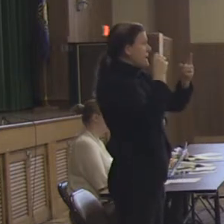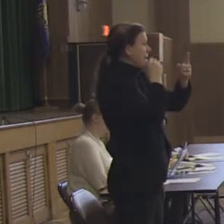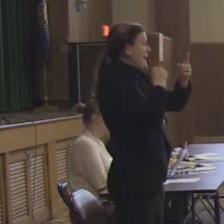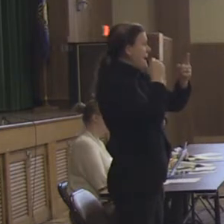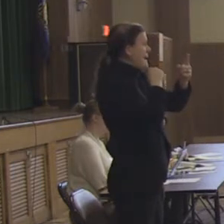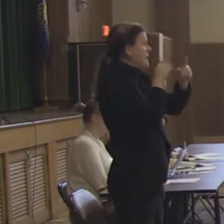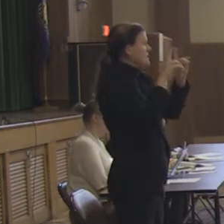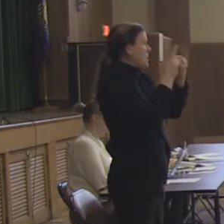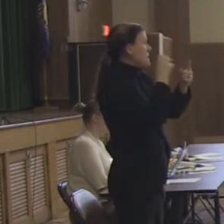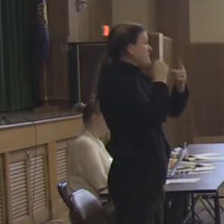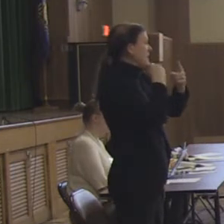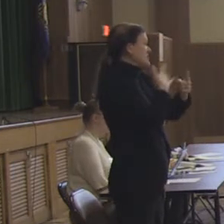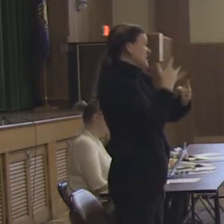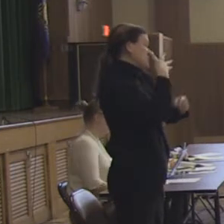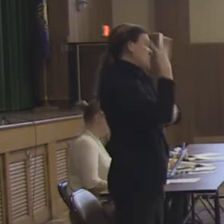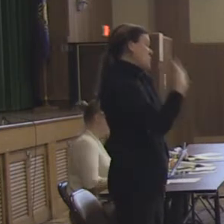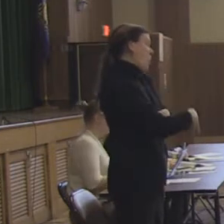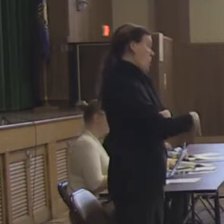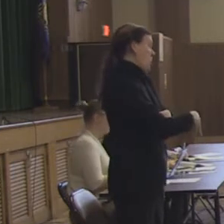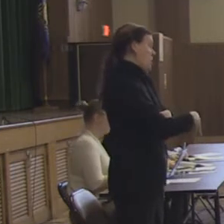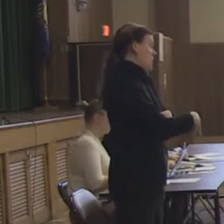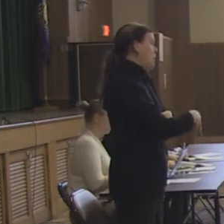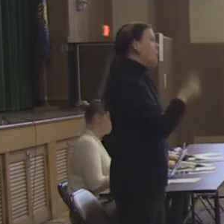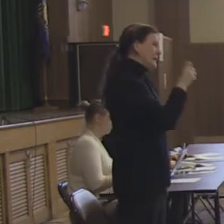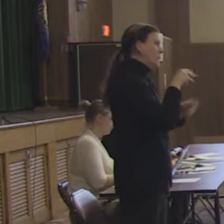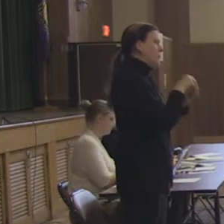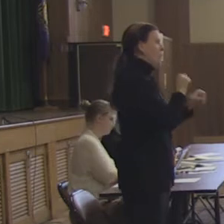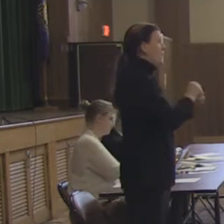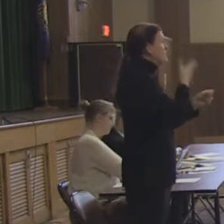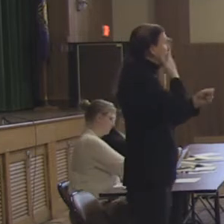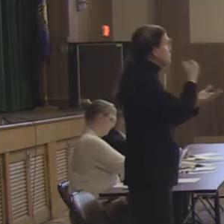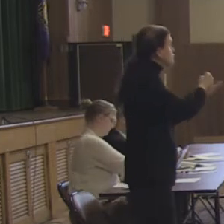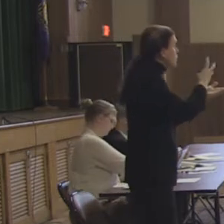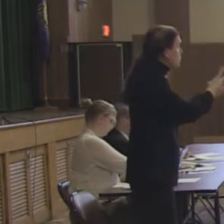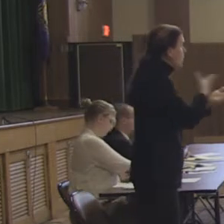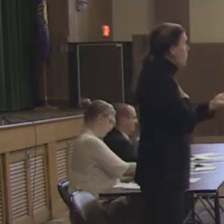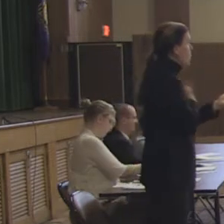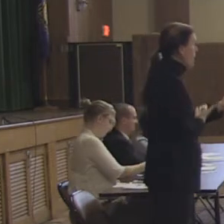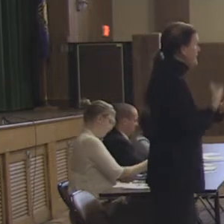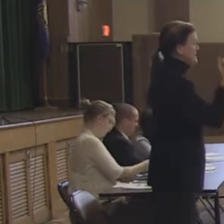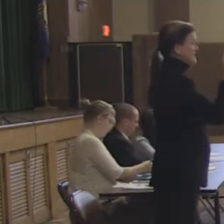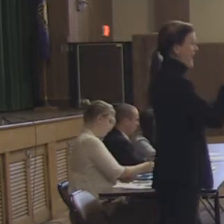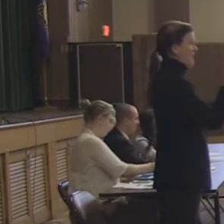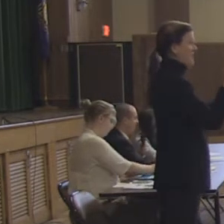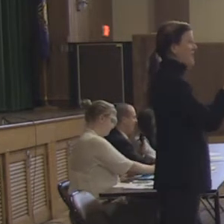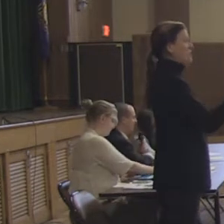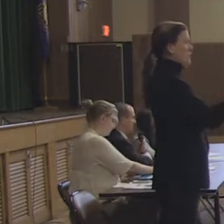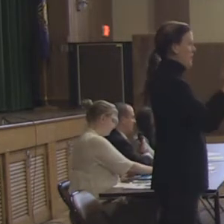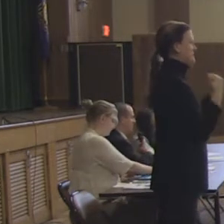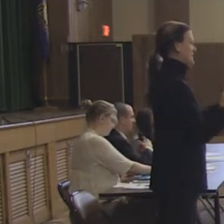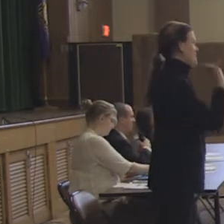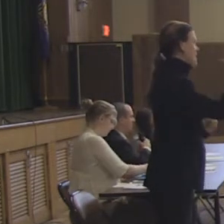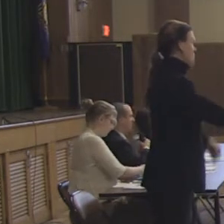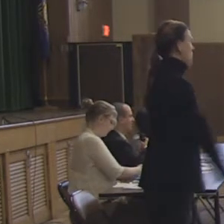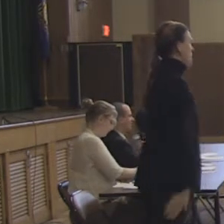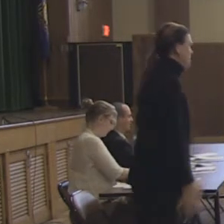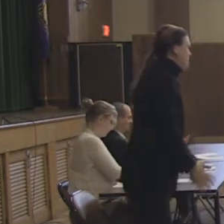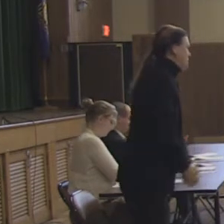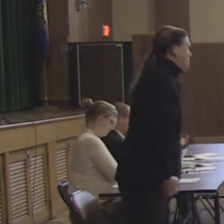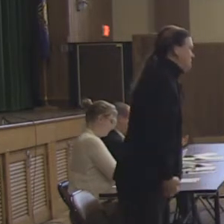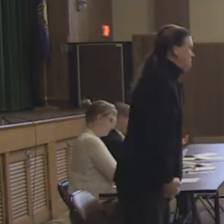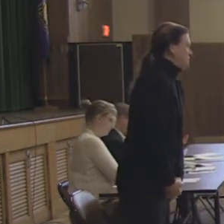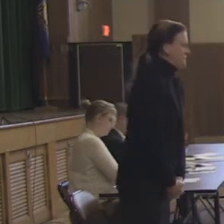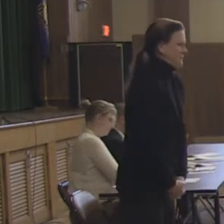well. Thank you for listening today, and thank you for all the social workers who gave up their Saturday to come in today. Thank you. Thanks, Amy.